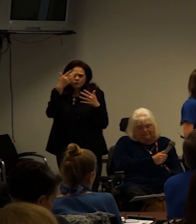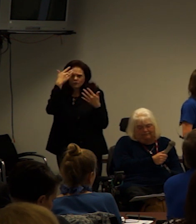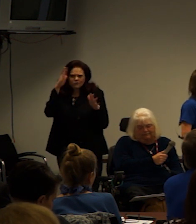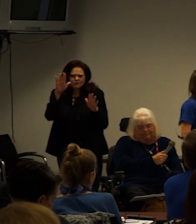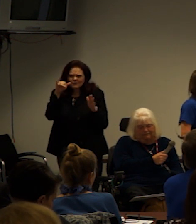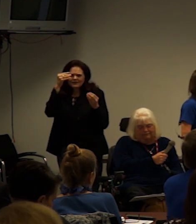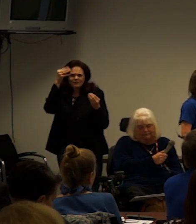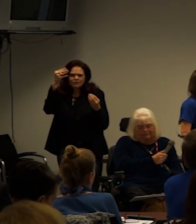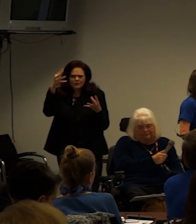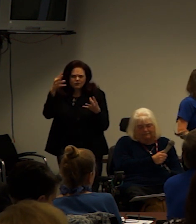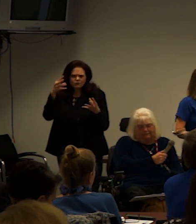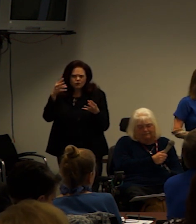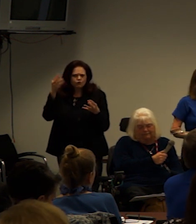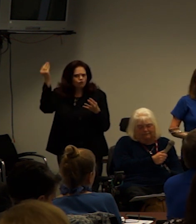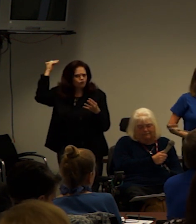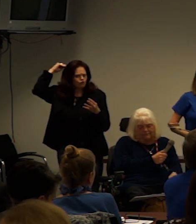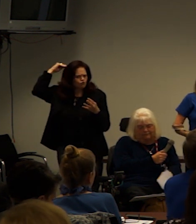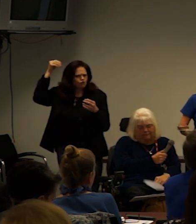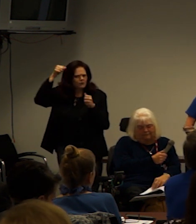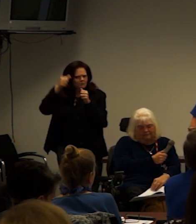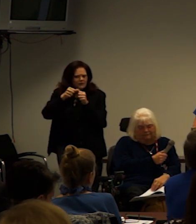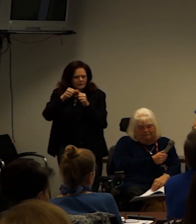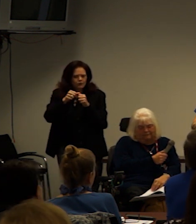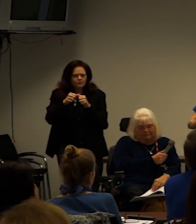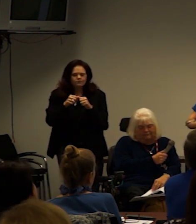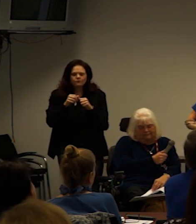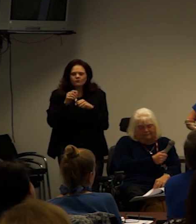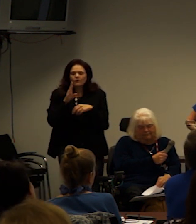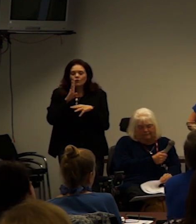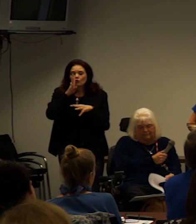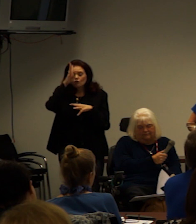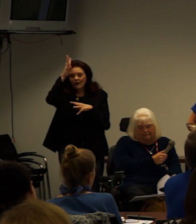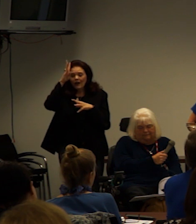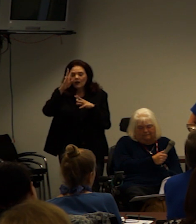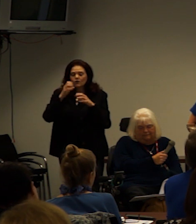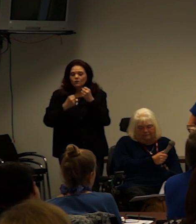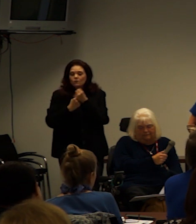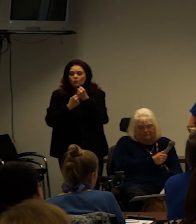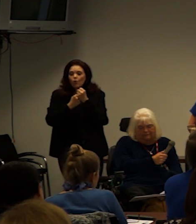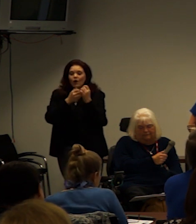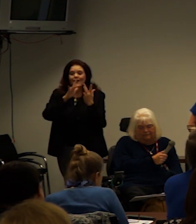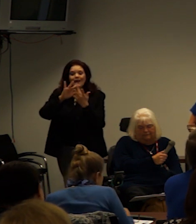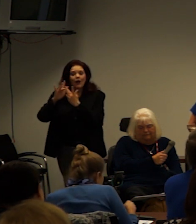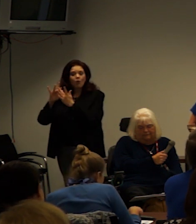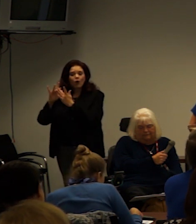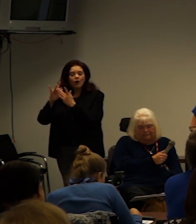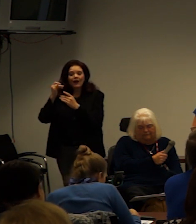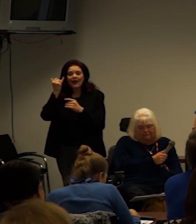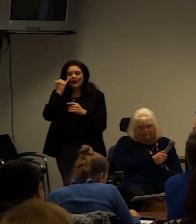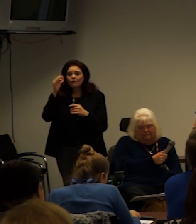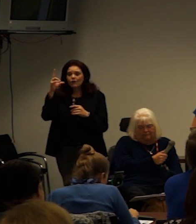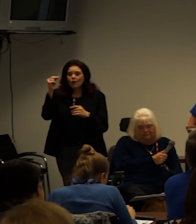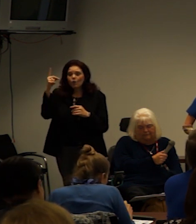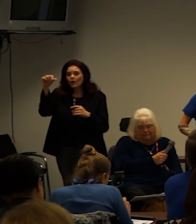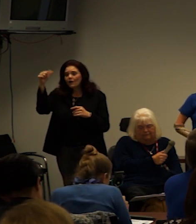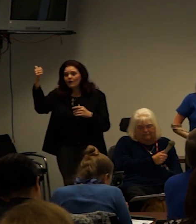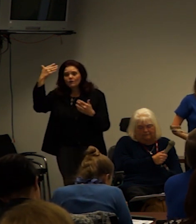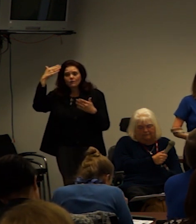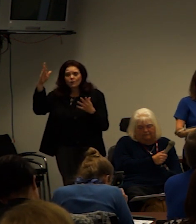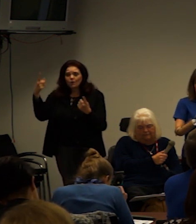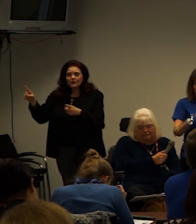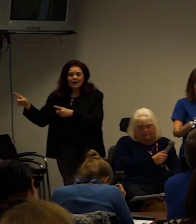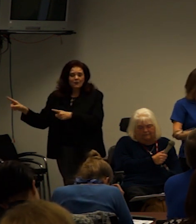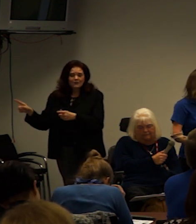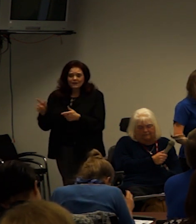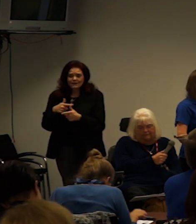keep it in mind. Create a support network. Your plan doesn't do any good if nobody else knows what it is and it goes awry, okay,